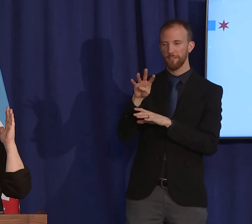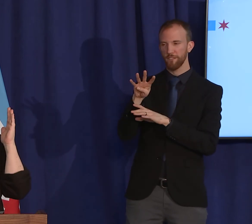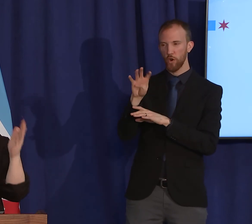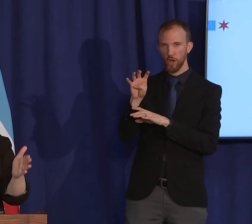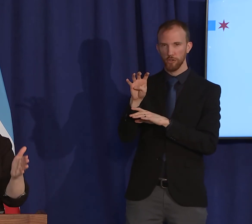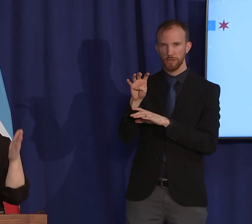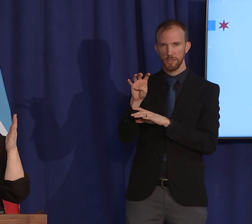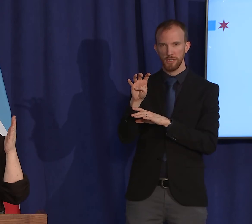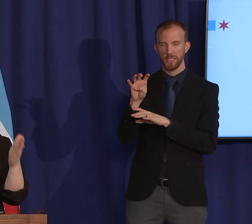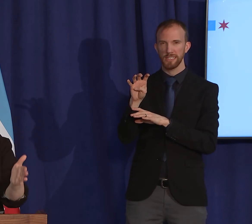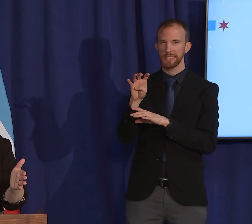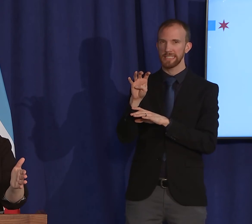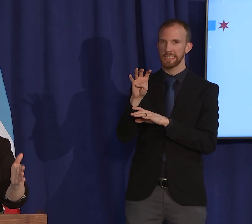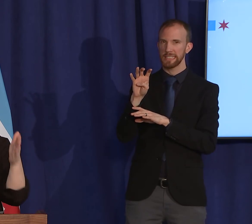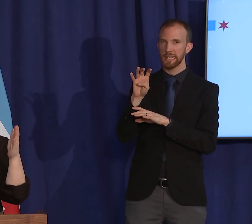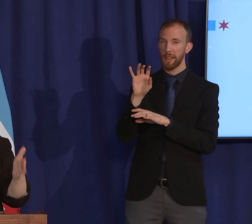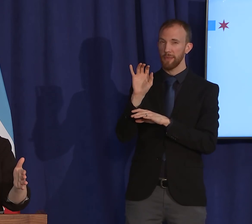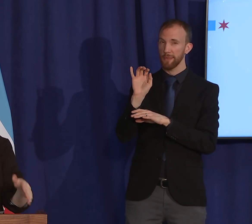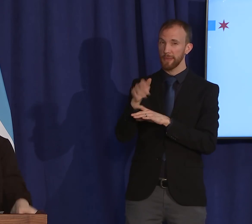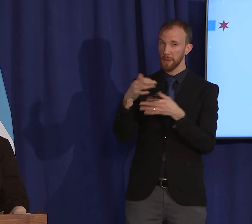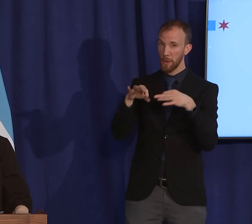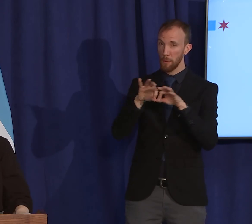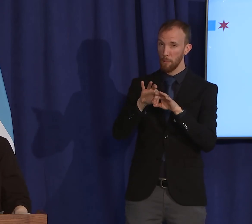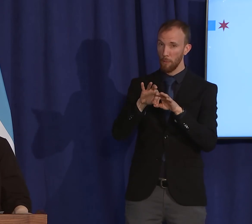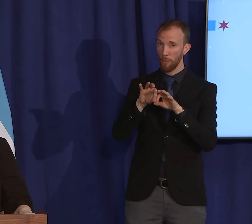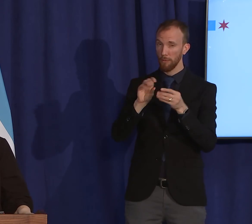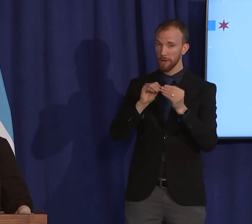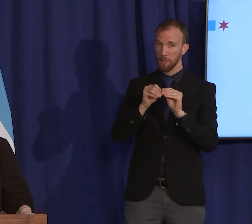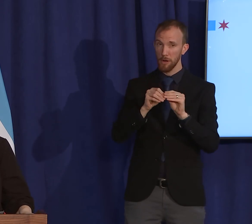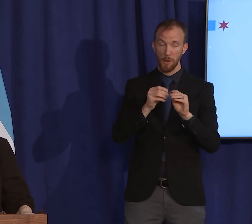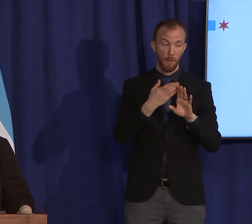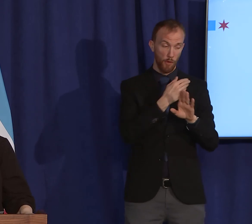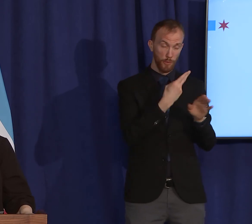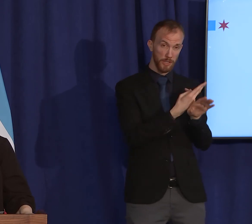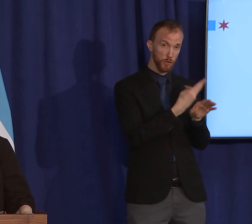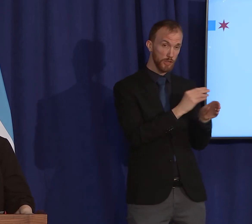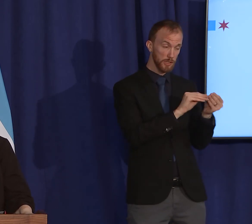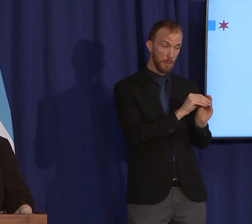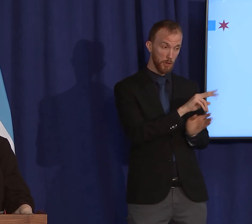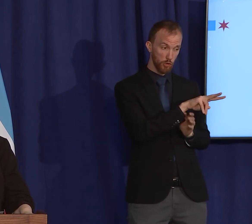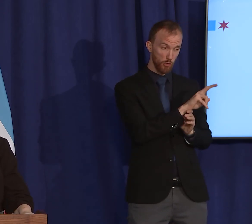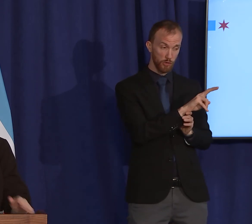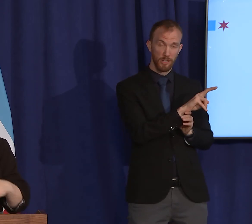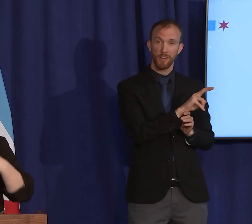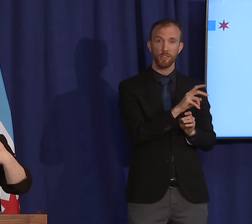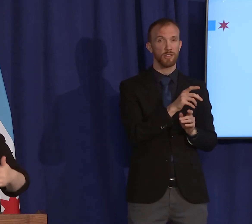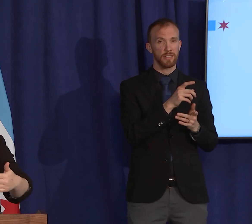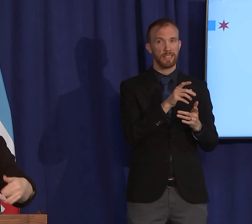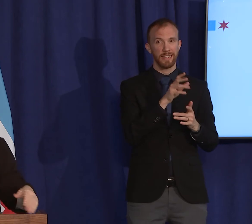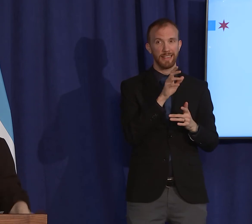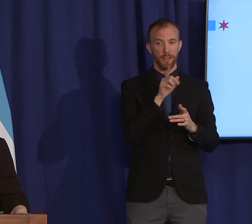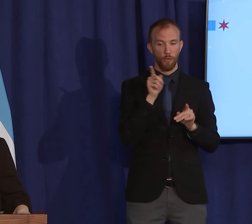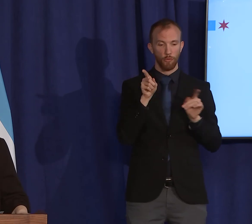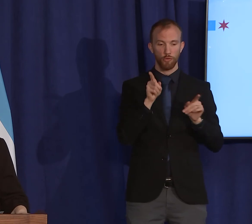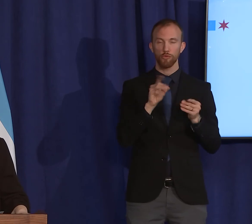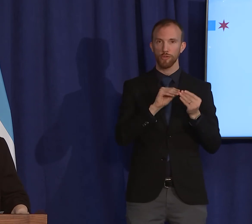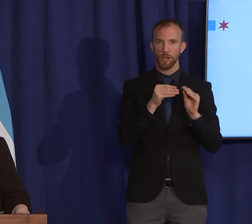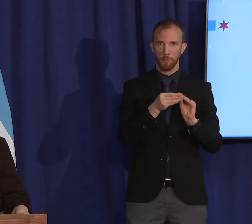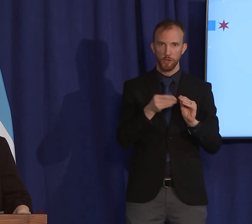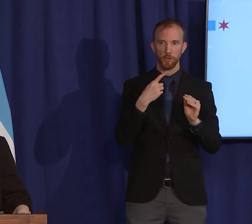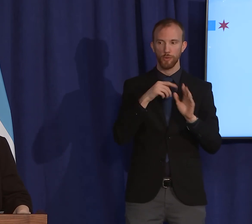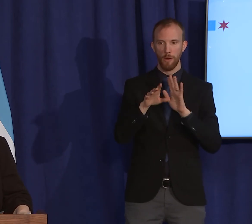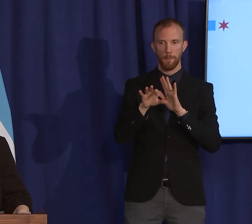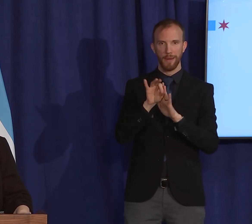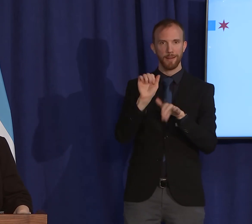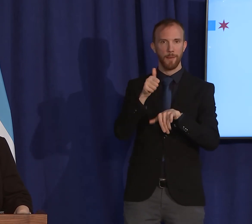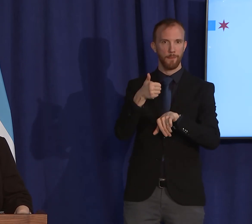400 from the very beginning here on purpose. Those are rounded numbers for Chicago's population that put that rate into perspective. So